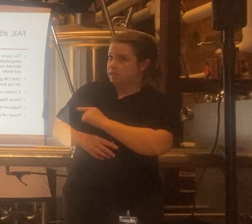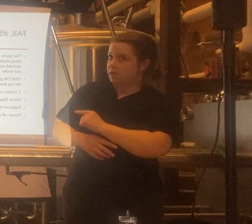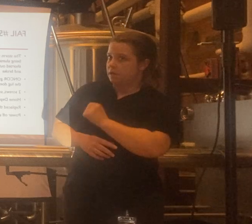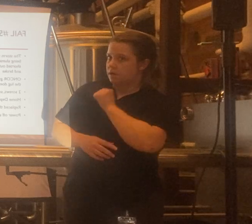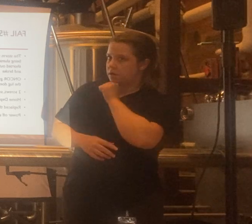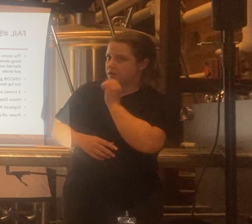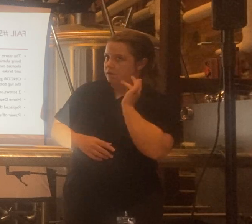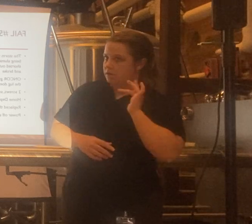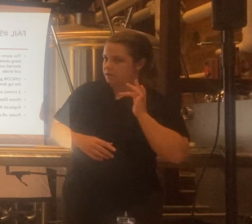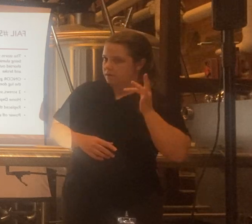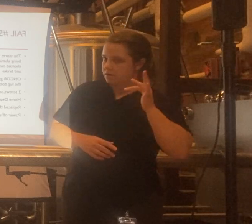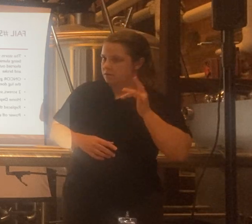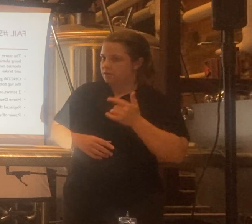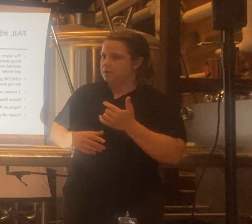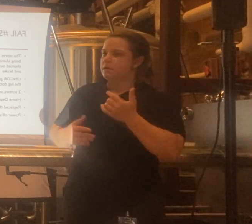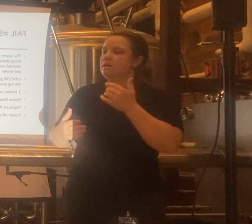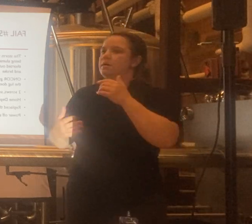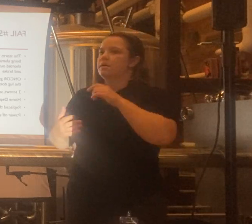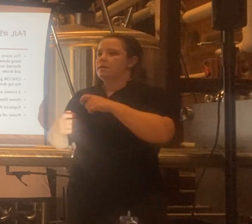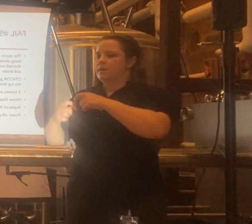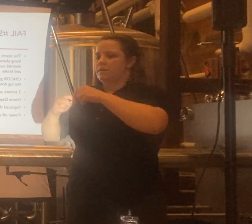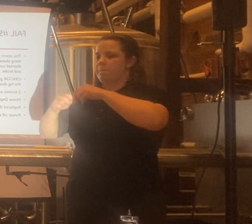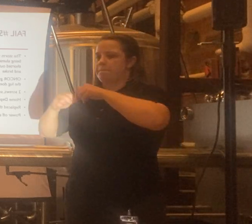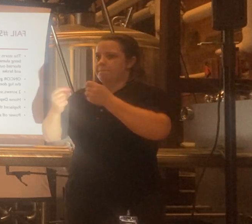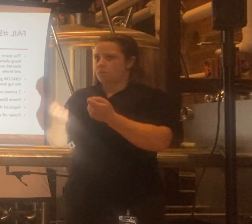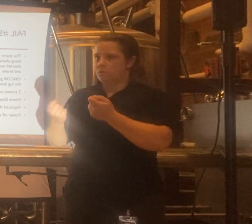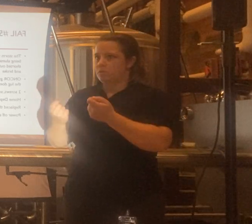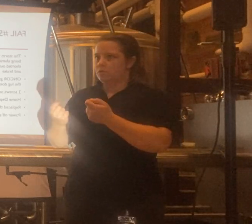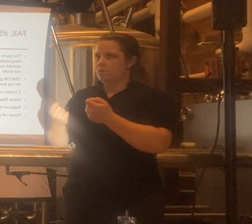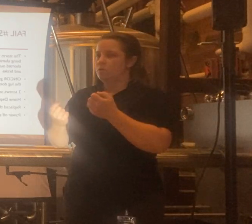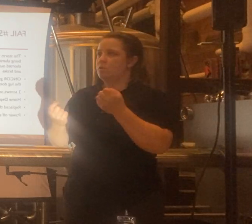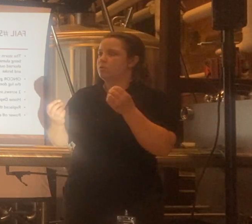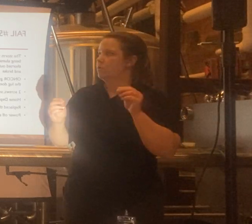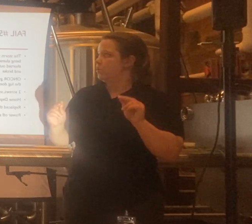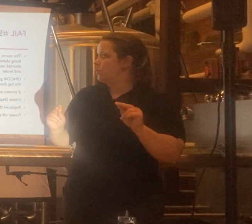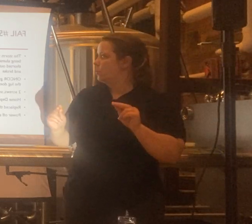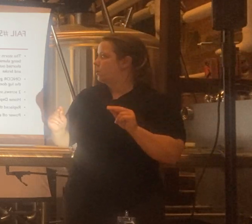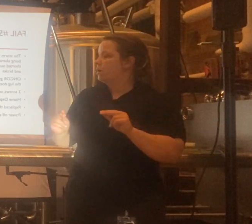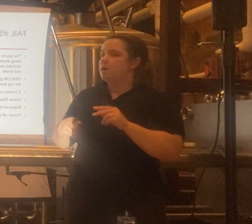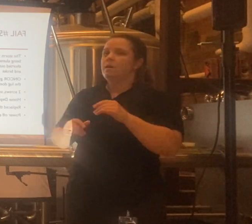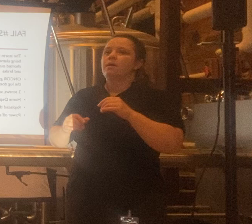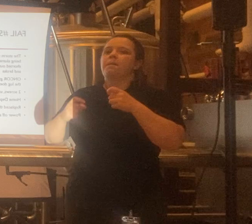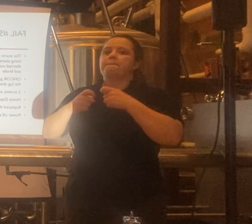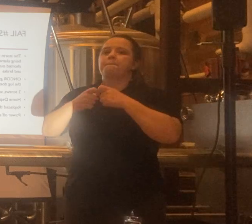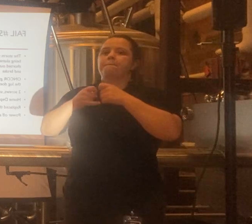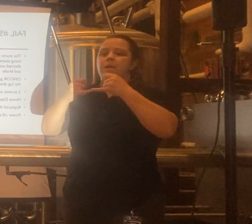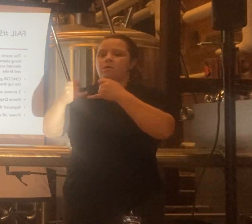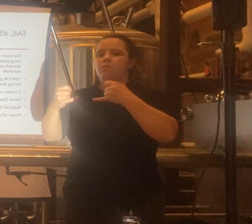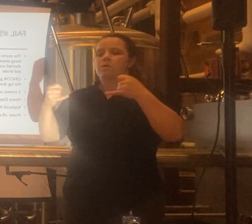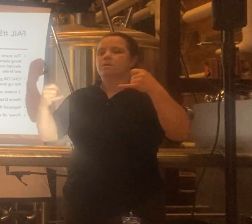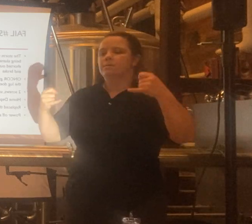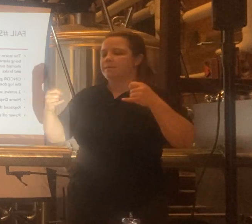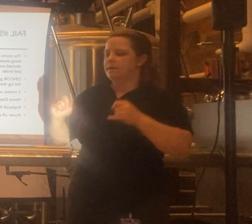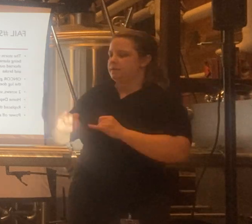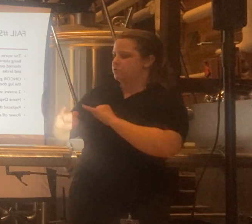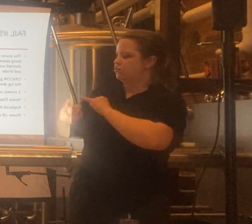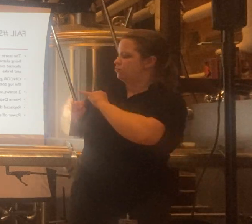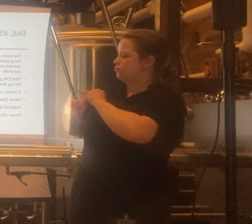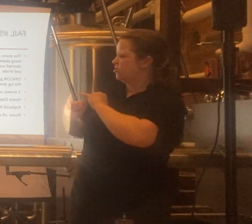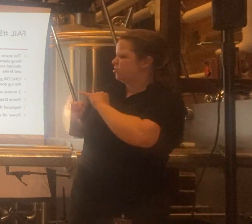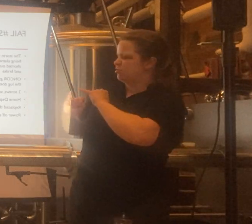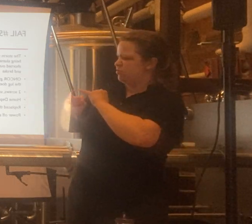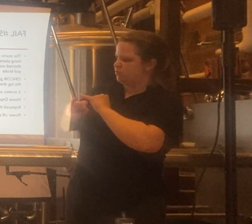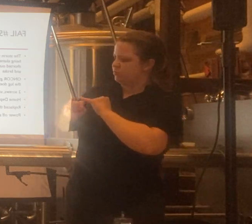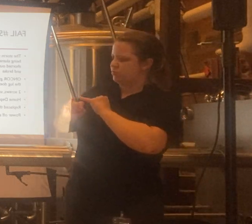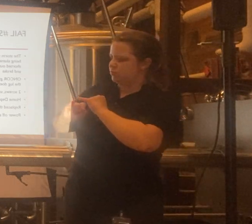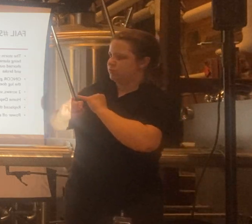it broke. And so that power line was basically just touching these connectors, which is what caused my short. Again,